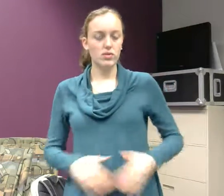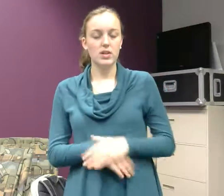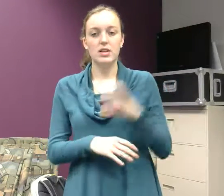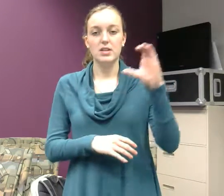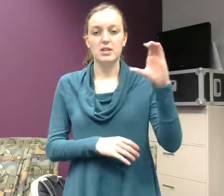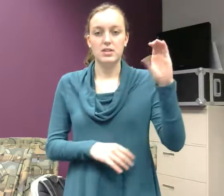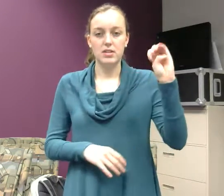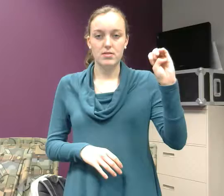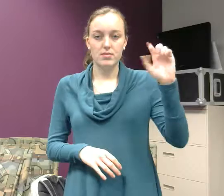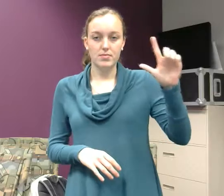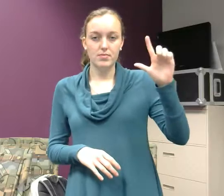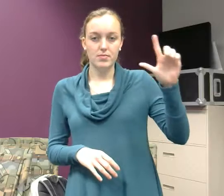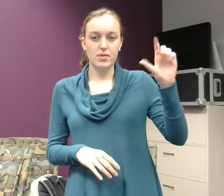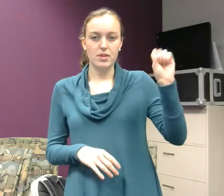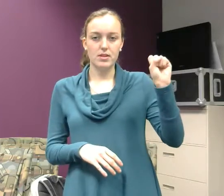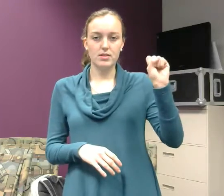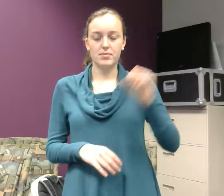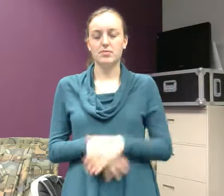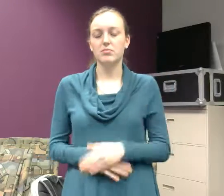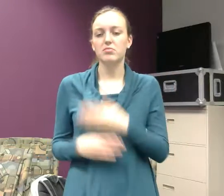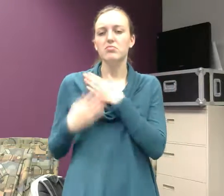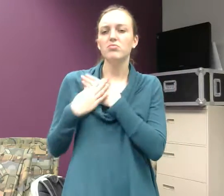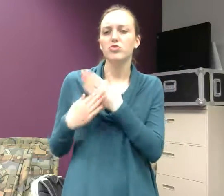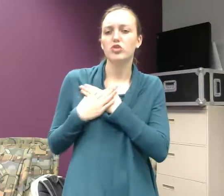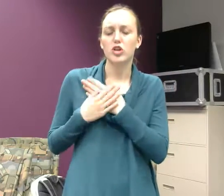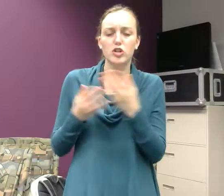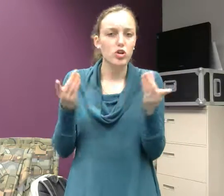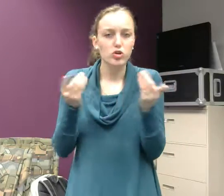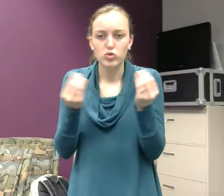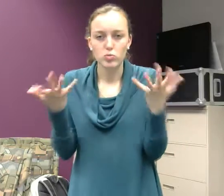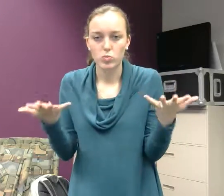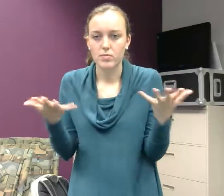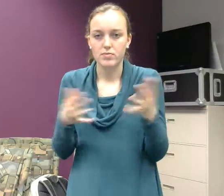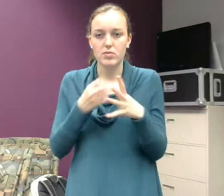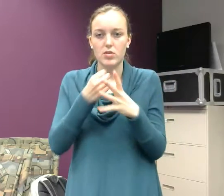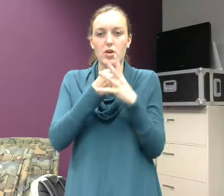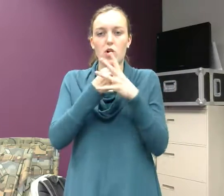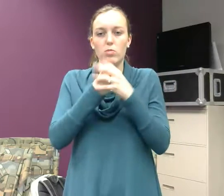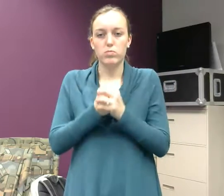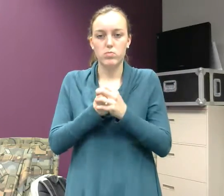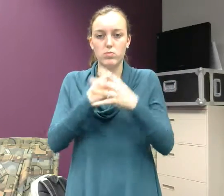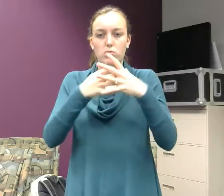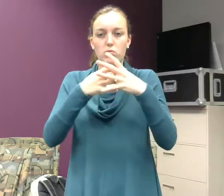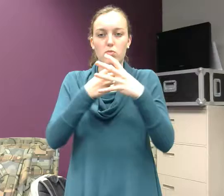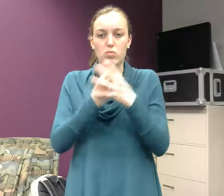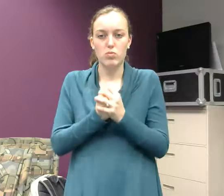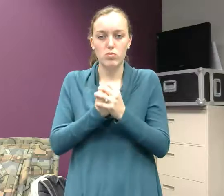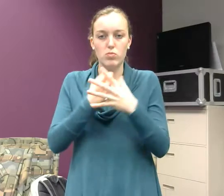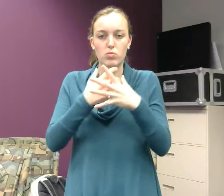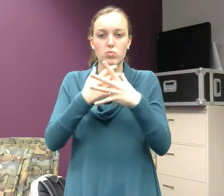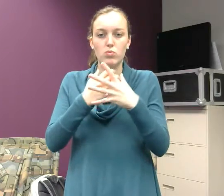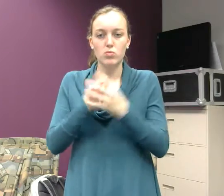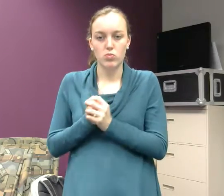the pumping, and our heart is a very special muscle, and it's really just about the size